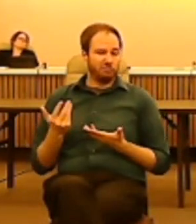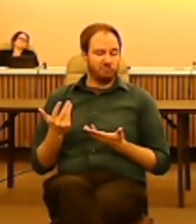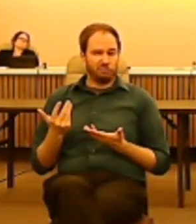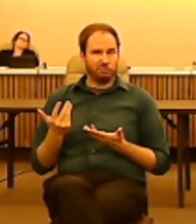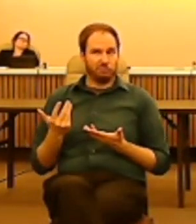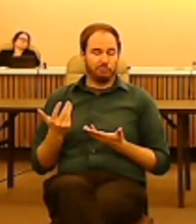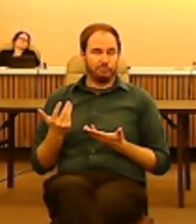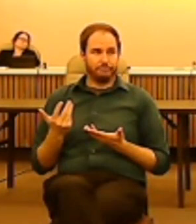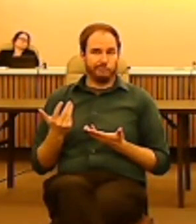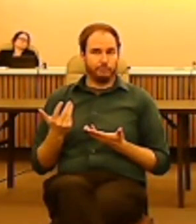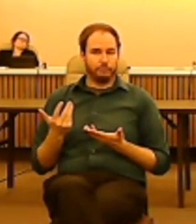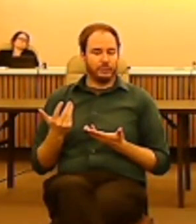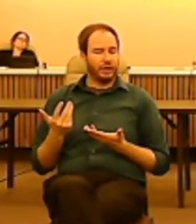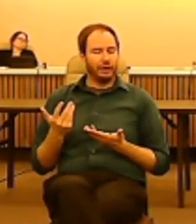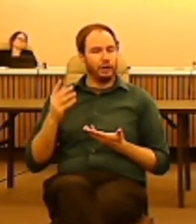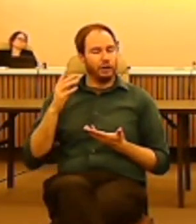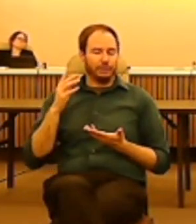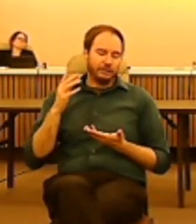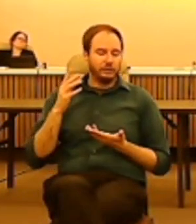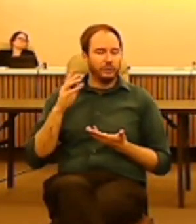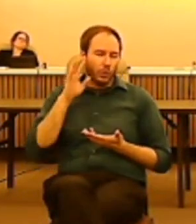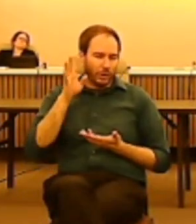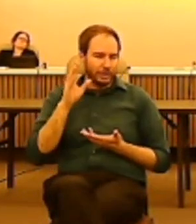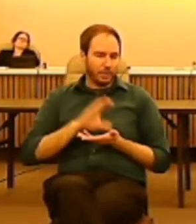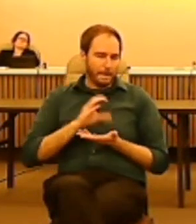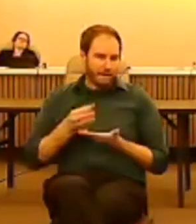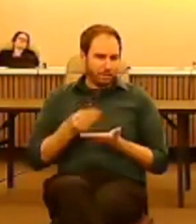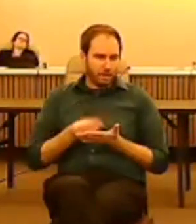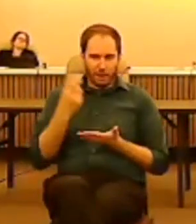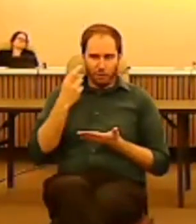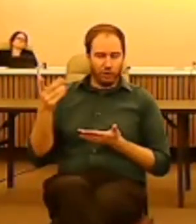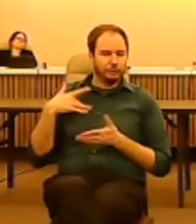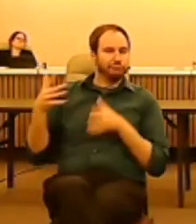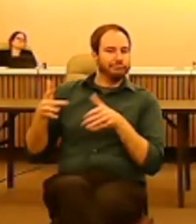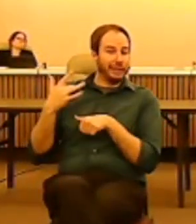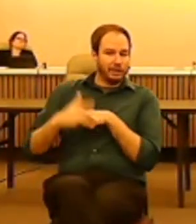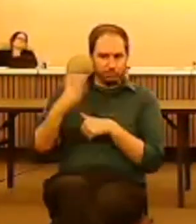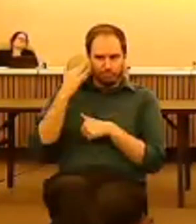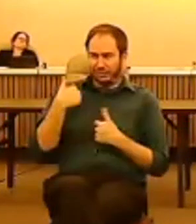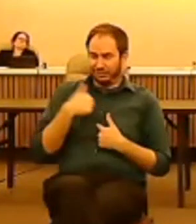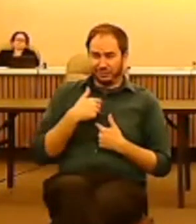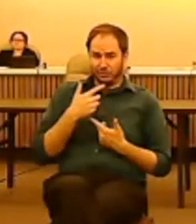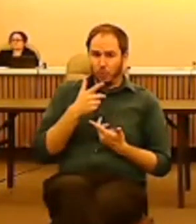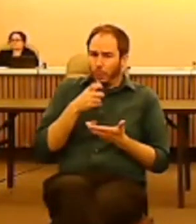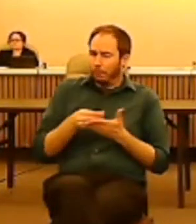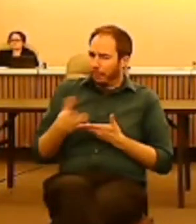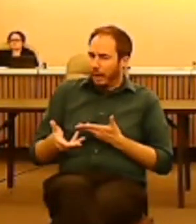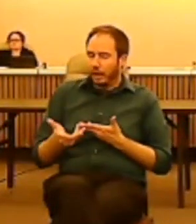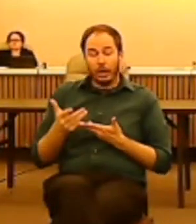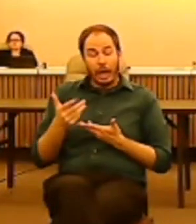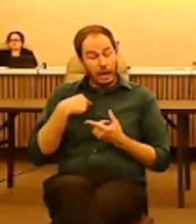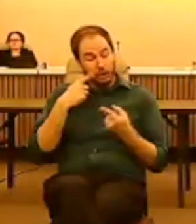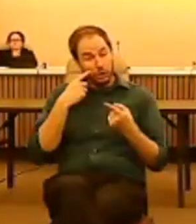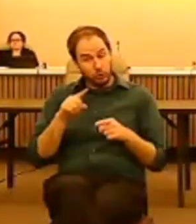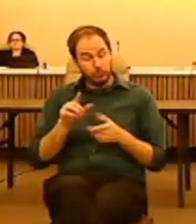what I'll refer to as an unrealistic amount, which is probably why a lot of those sit empty for so long. I don't disagree with